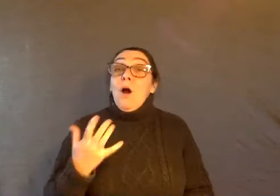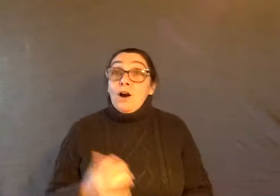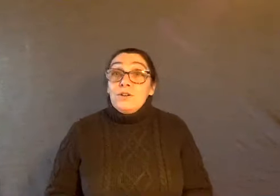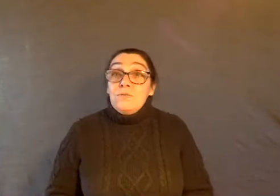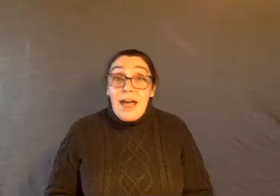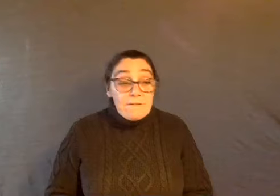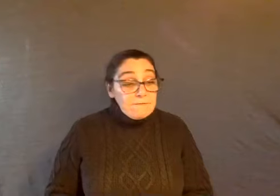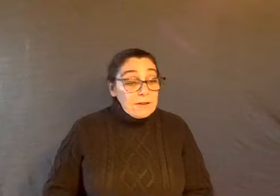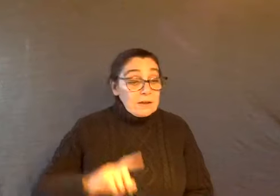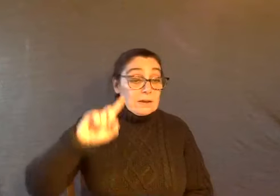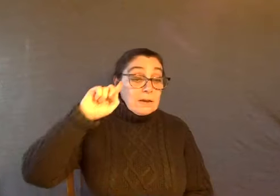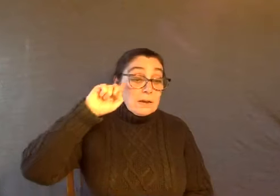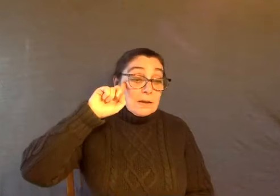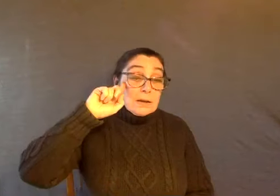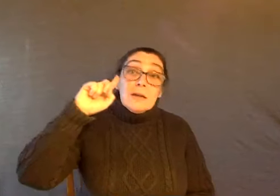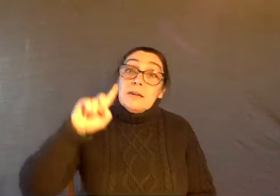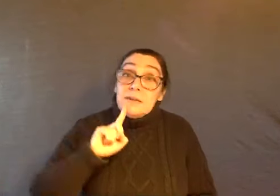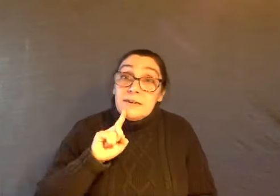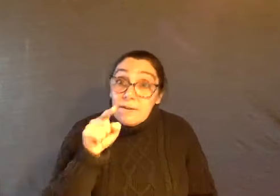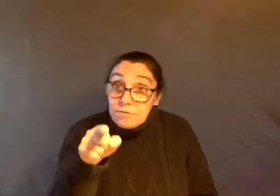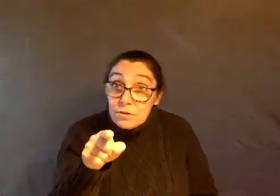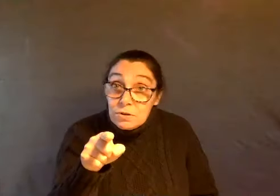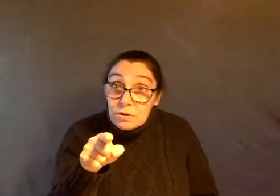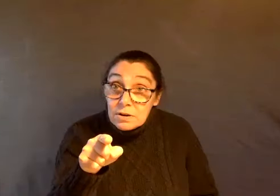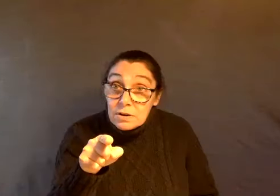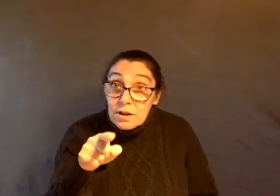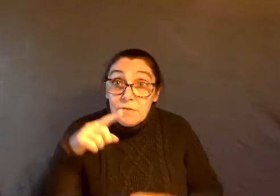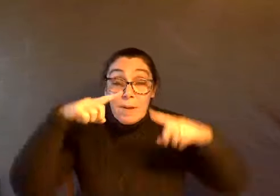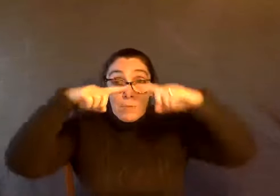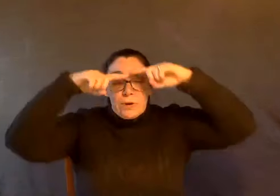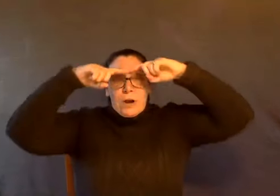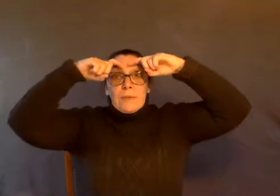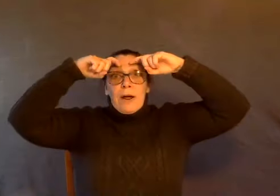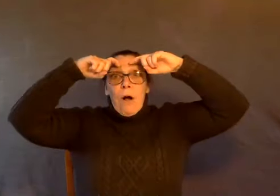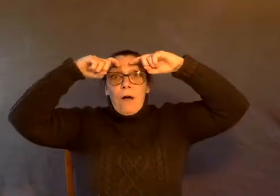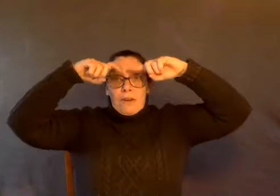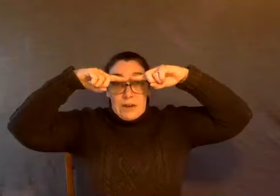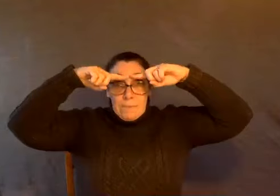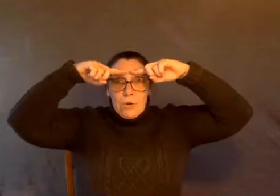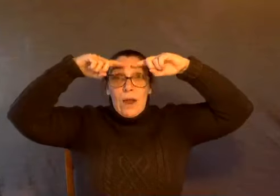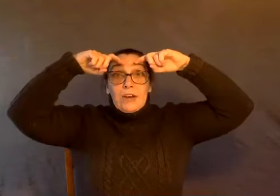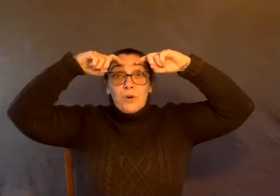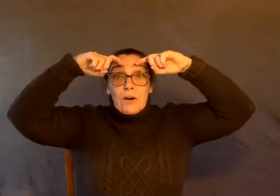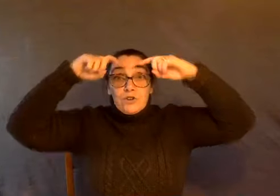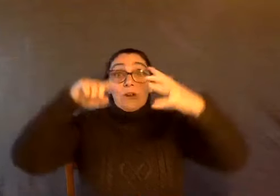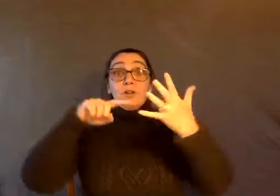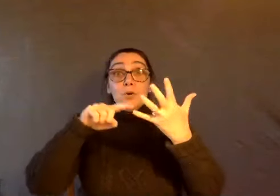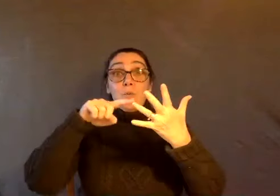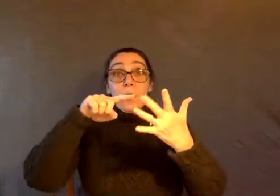Are you deaf? Deaf you? Remember we talked about all the WH questions, who, what,